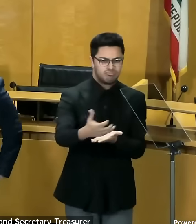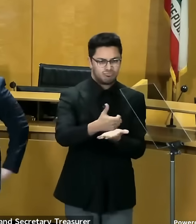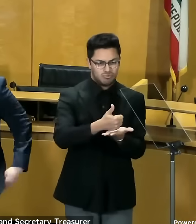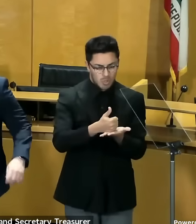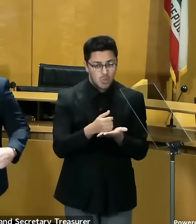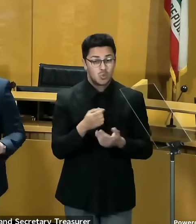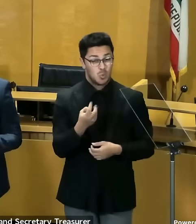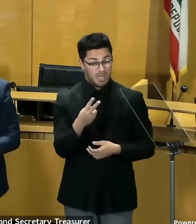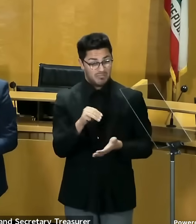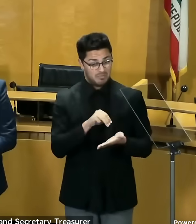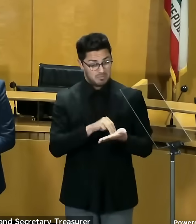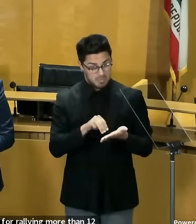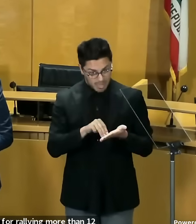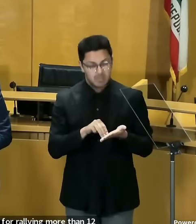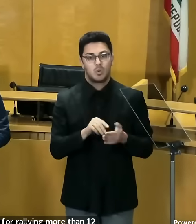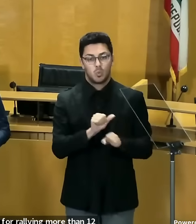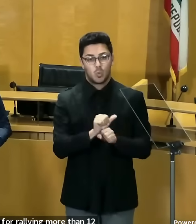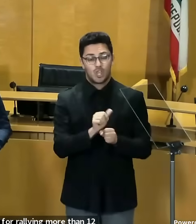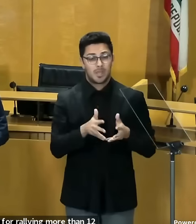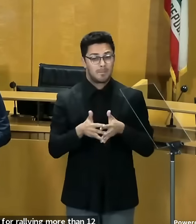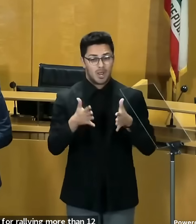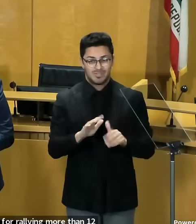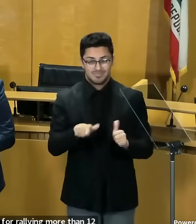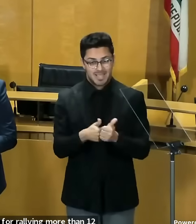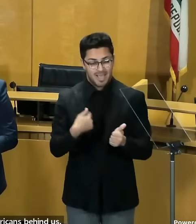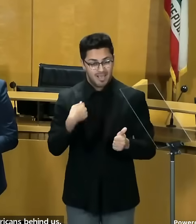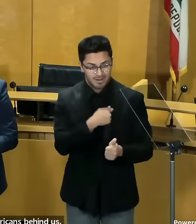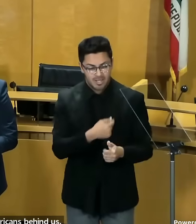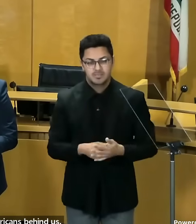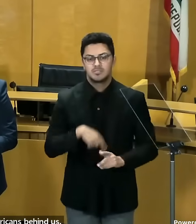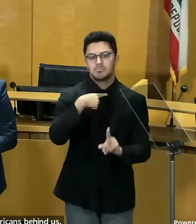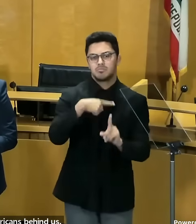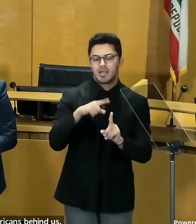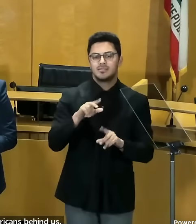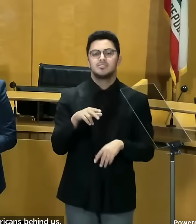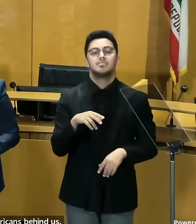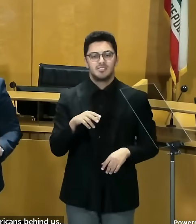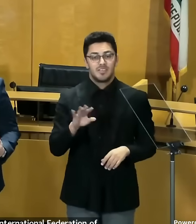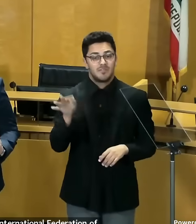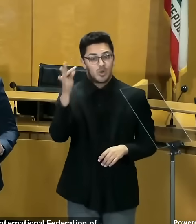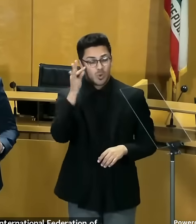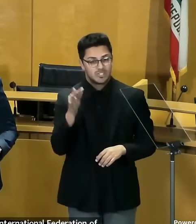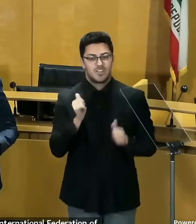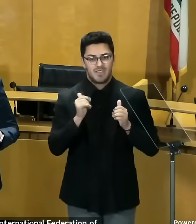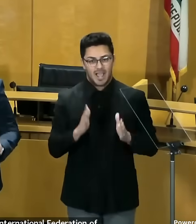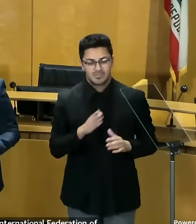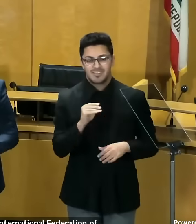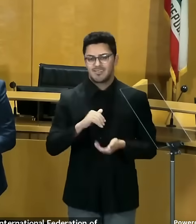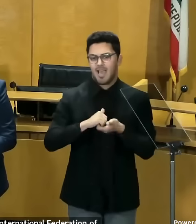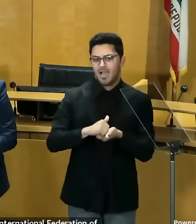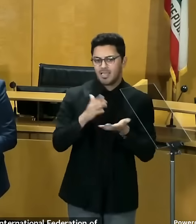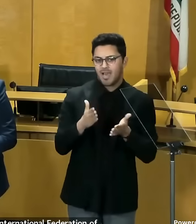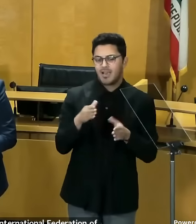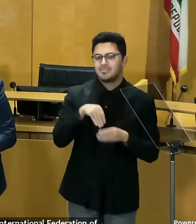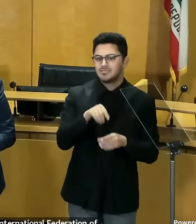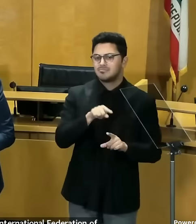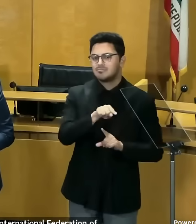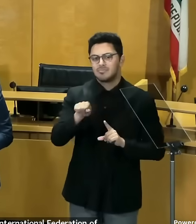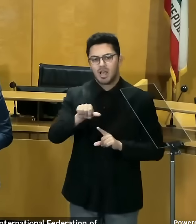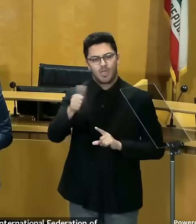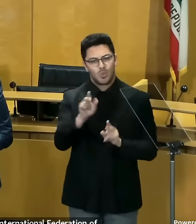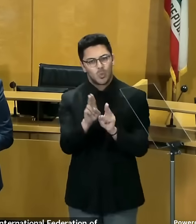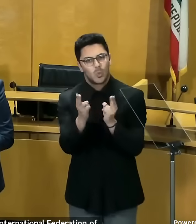million working Americans behind us. And I also want to thank the International Federation of Actors and our allies in the dozens of performer